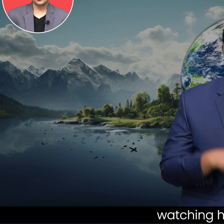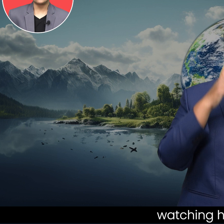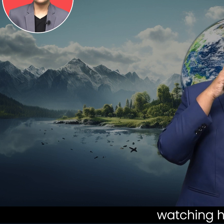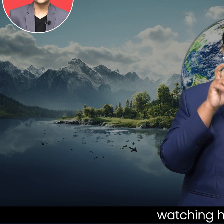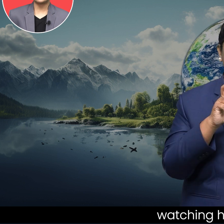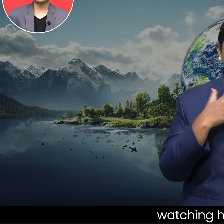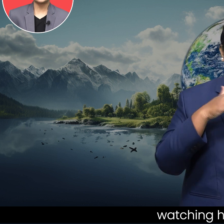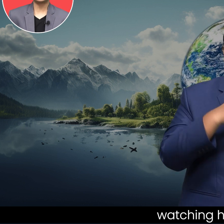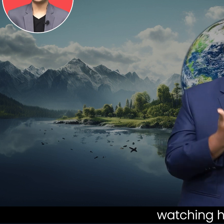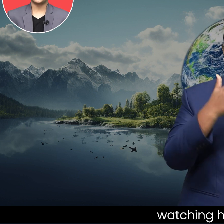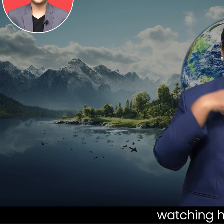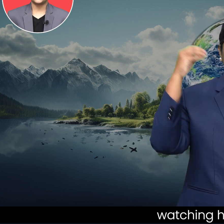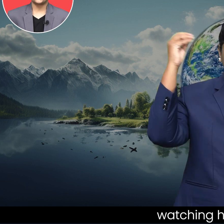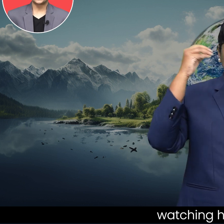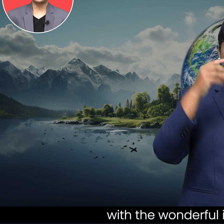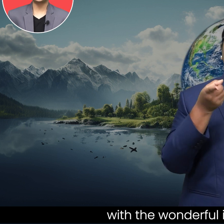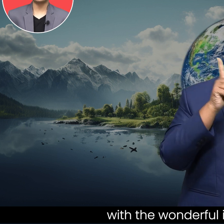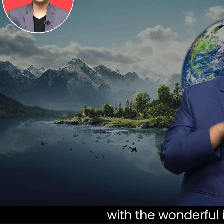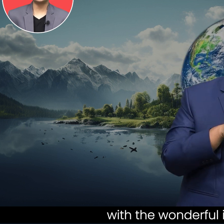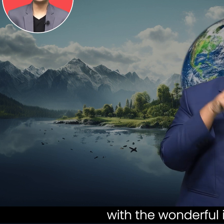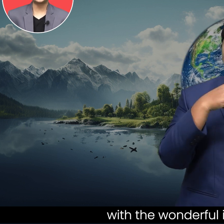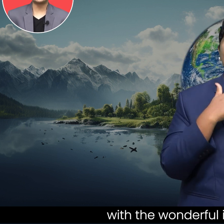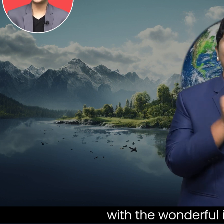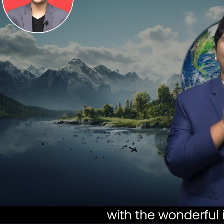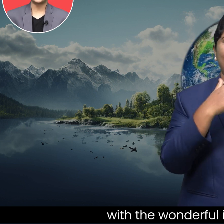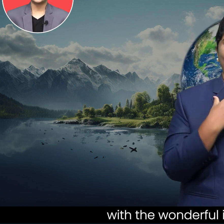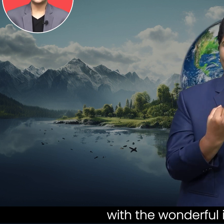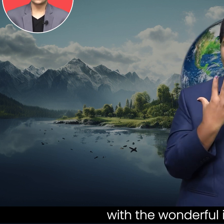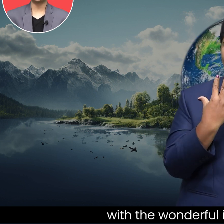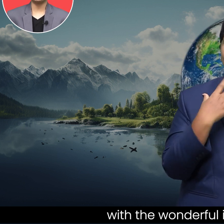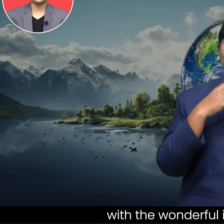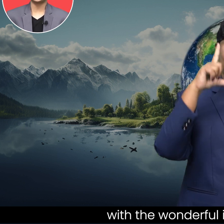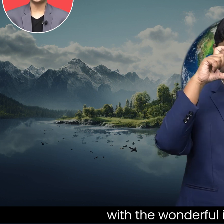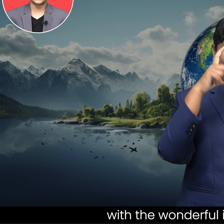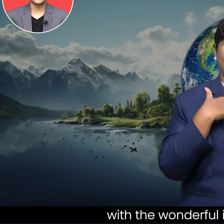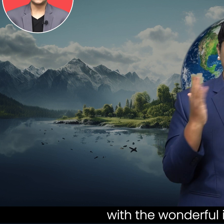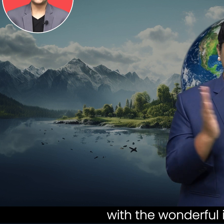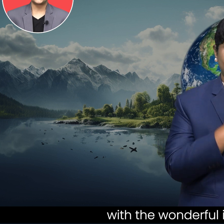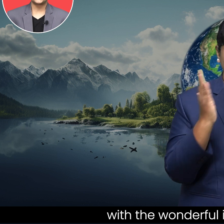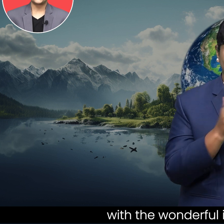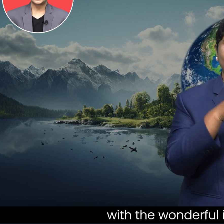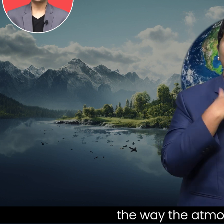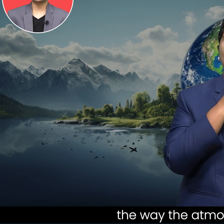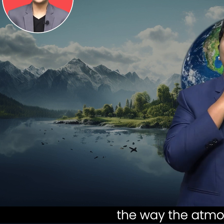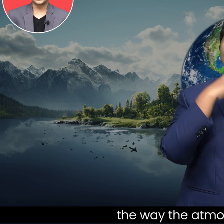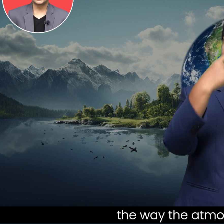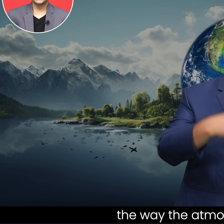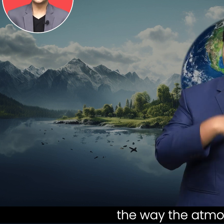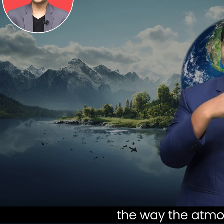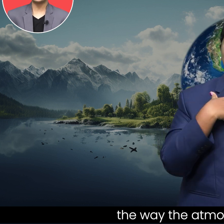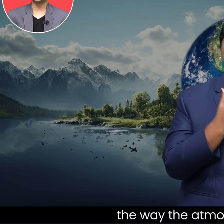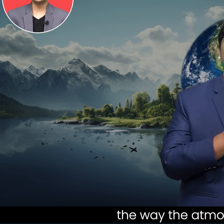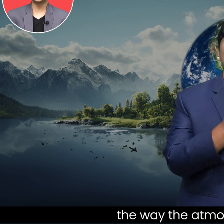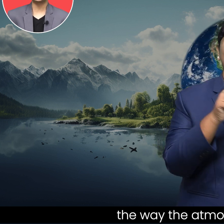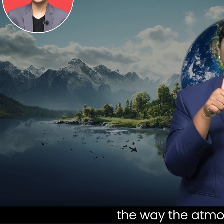Watching how rainfall occurs with the wonderful images of the water cycle, the way